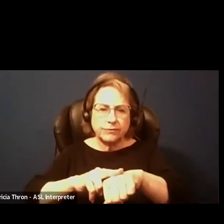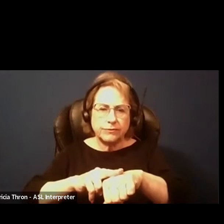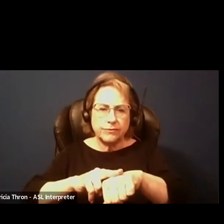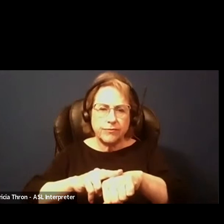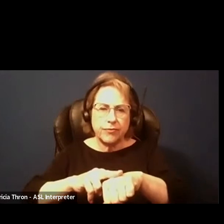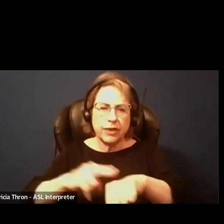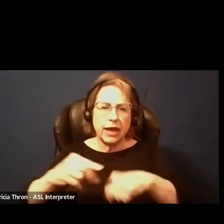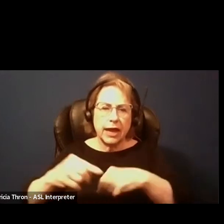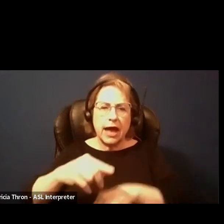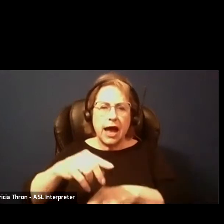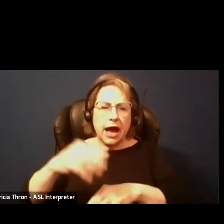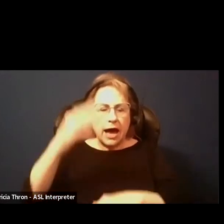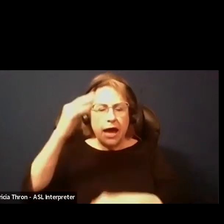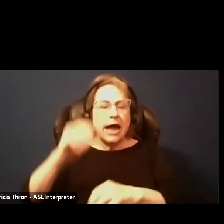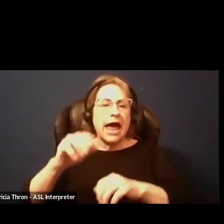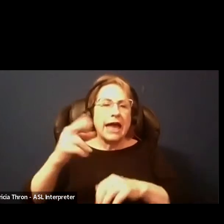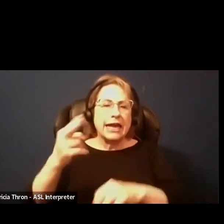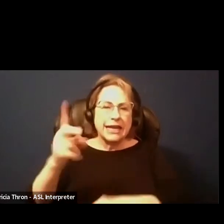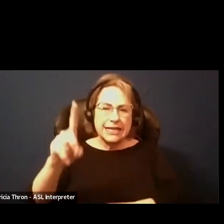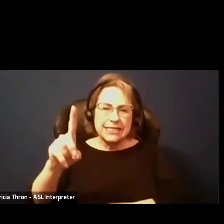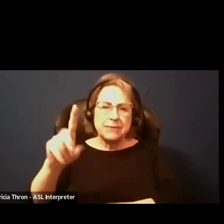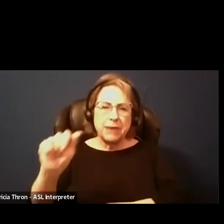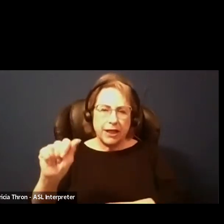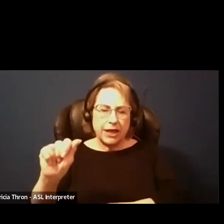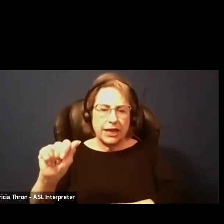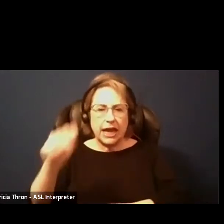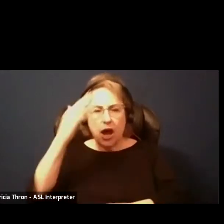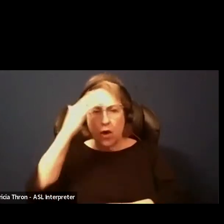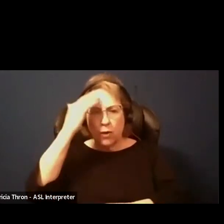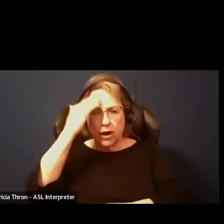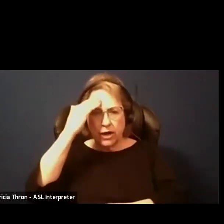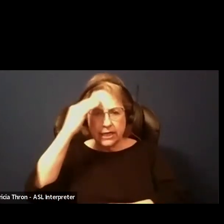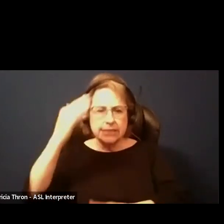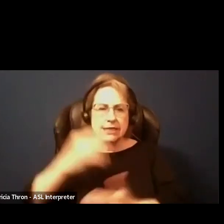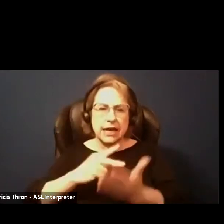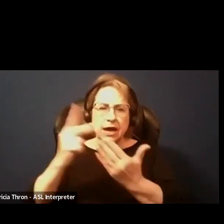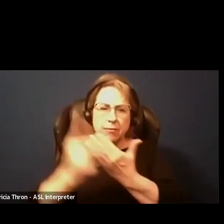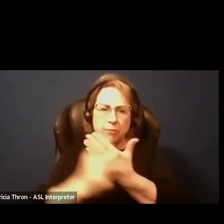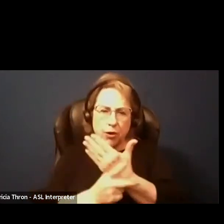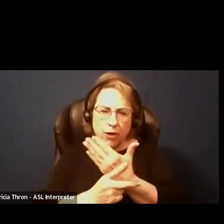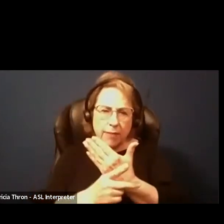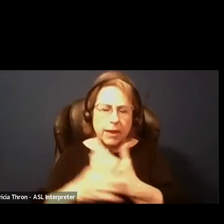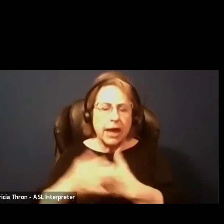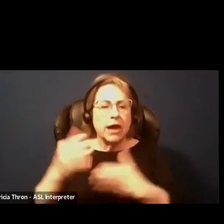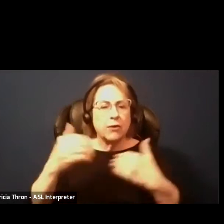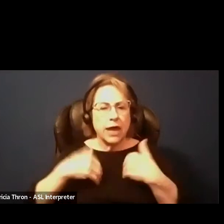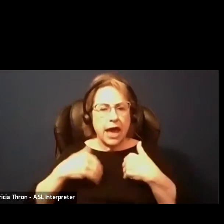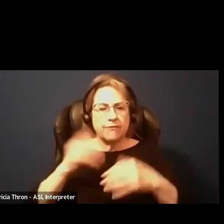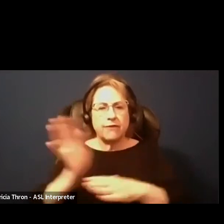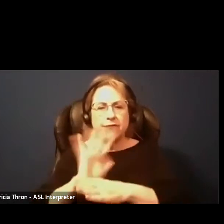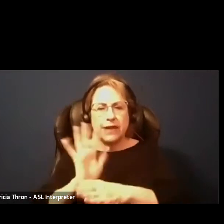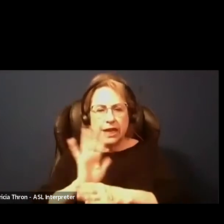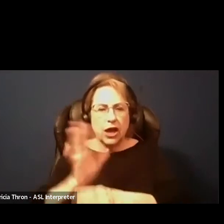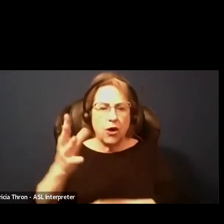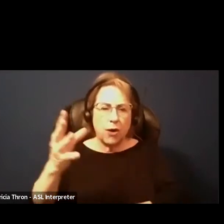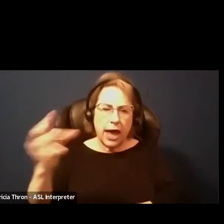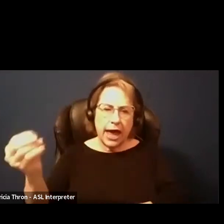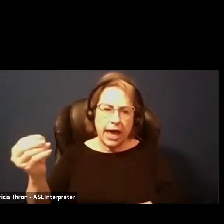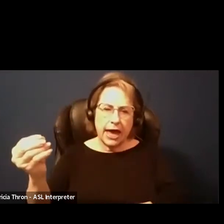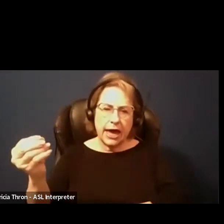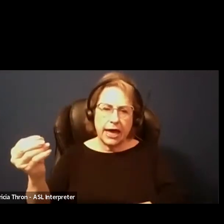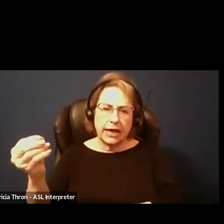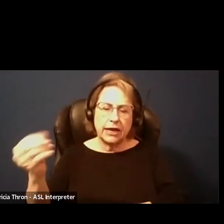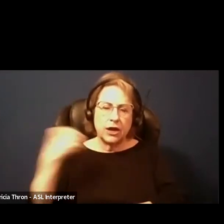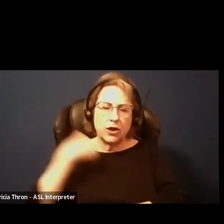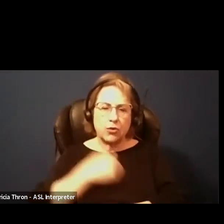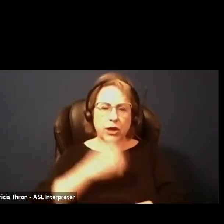our transition program, partnership program, who has a brief update for the board along with a video highlighting the program and our students. We're going to share